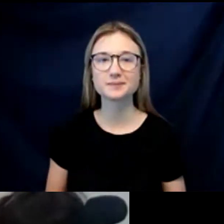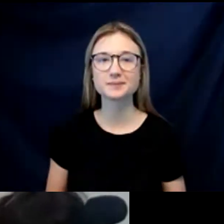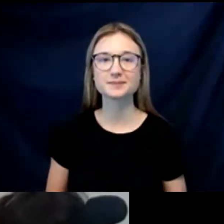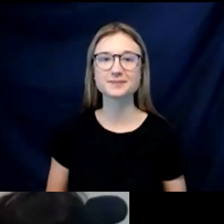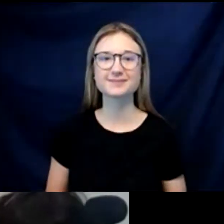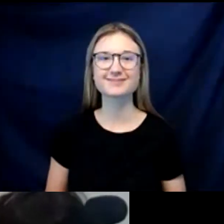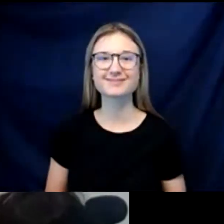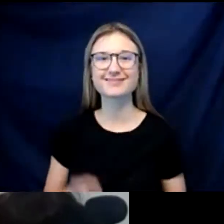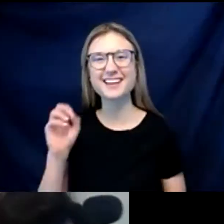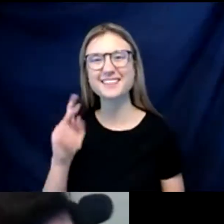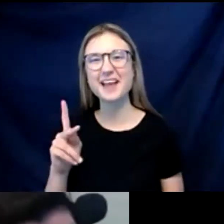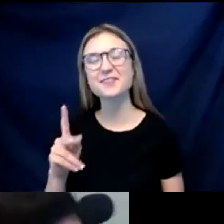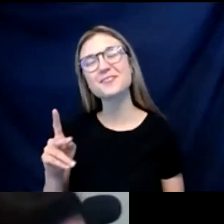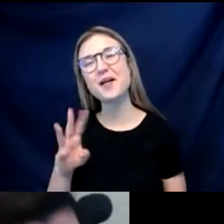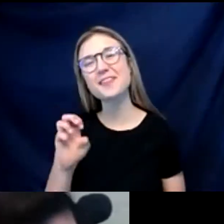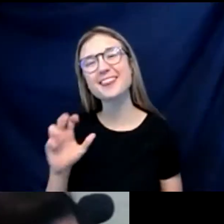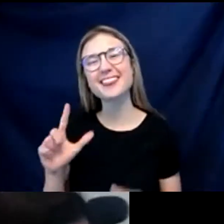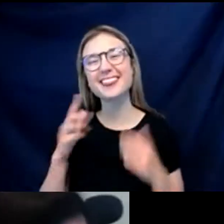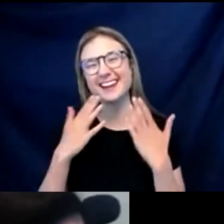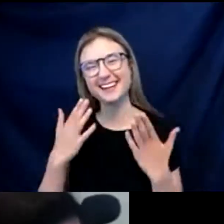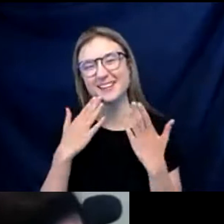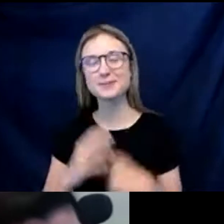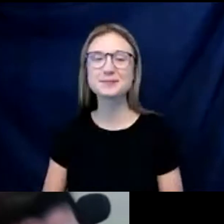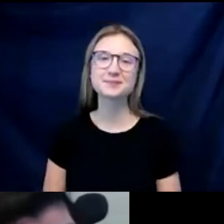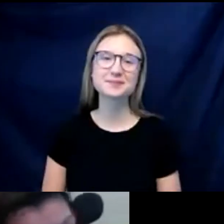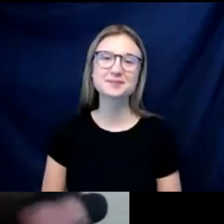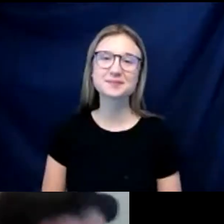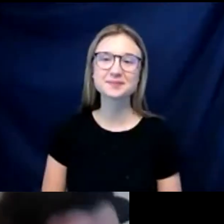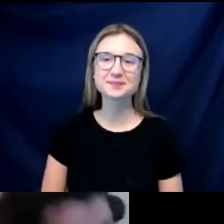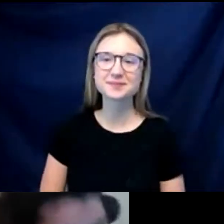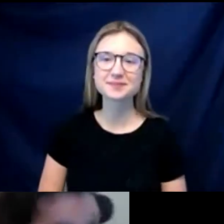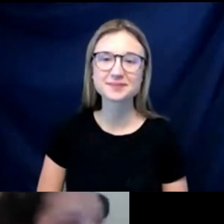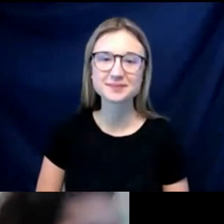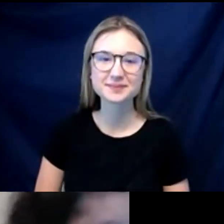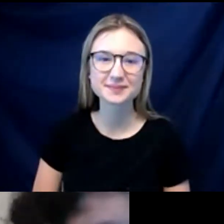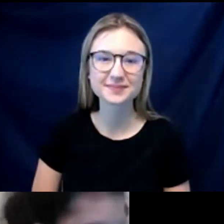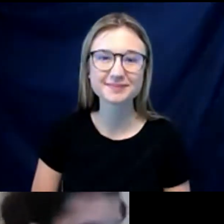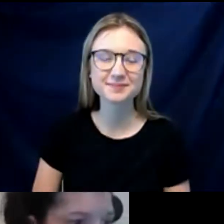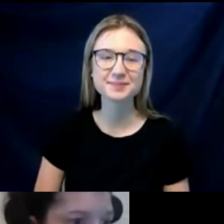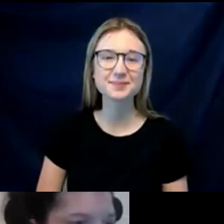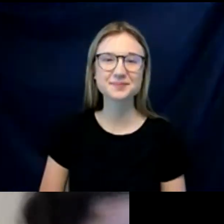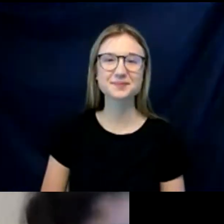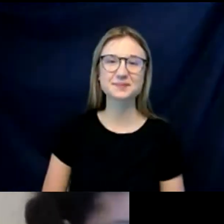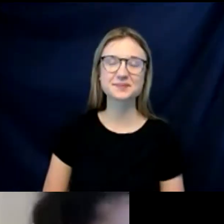Okay, well, thank you.